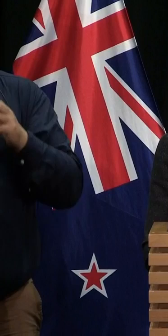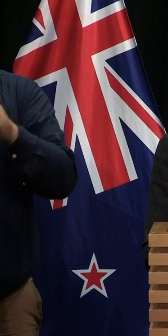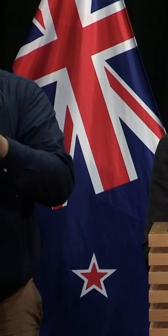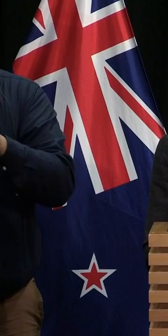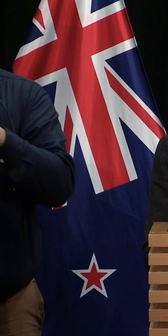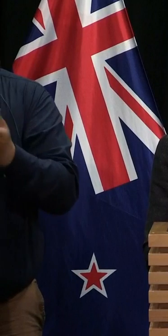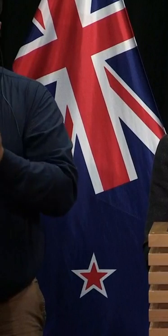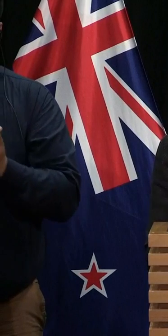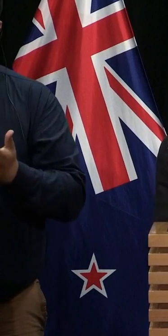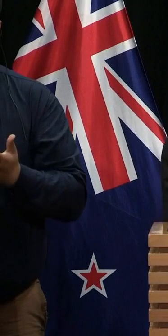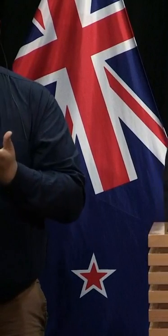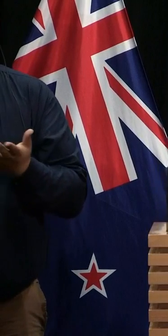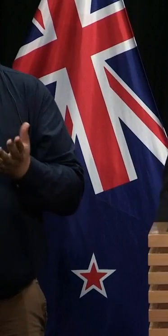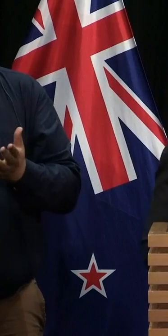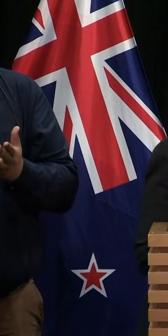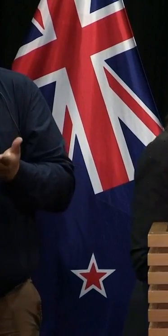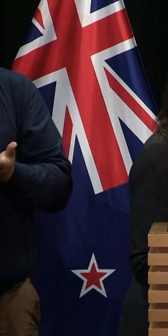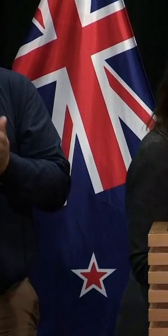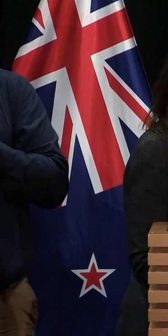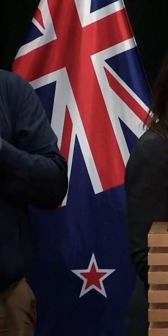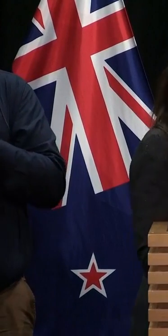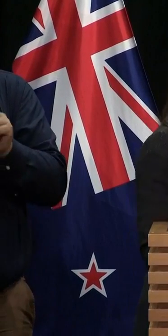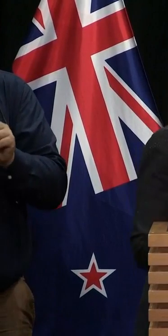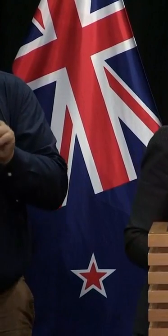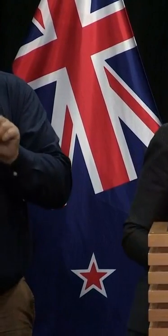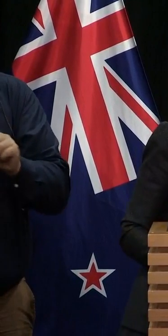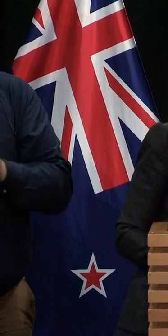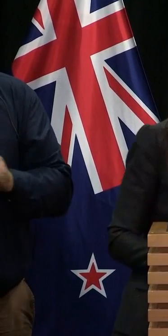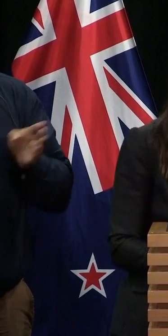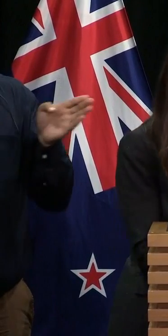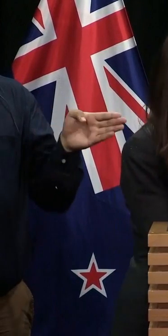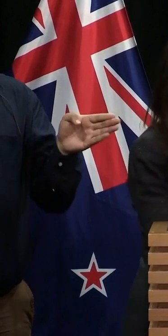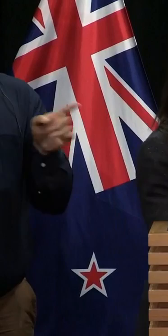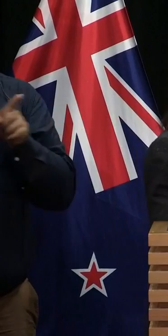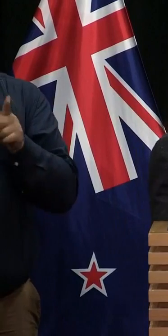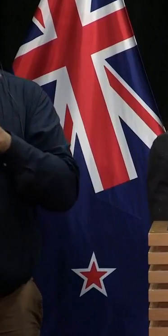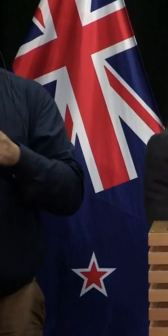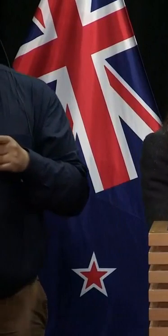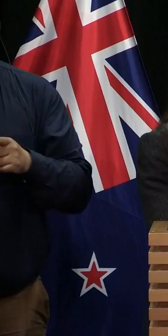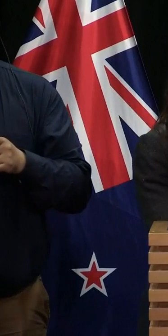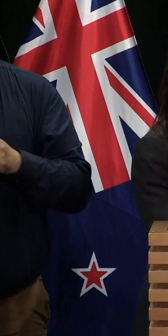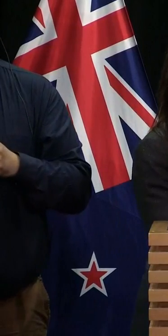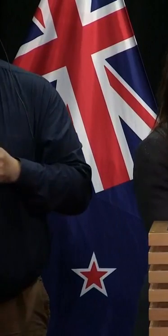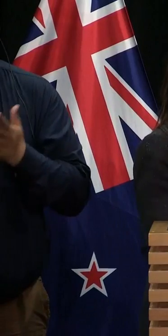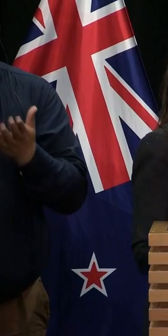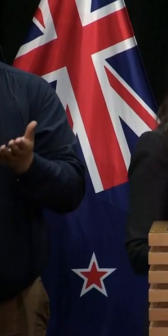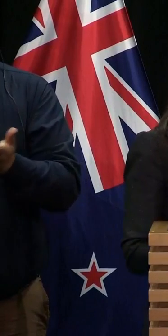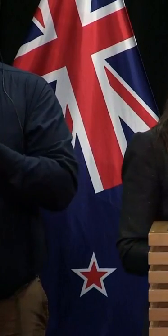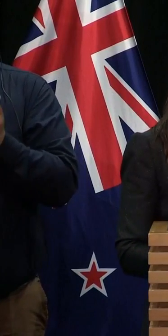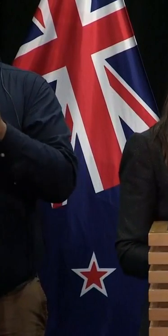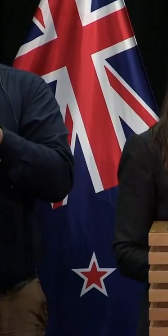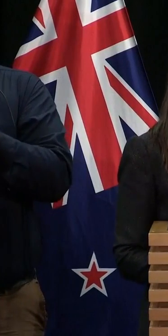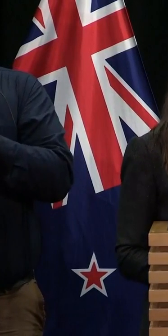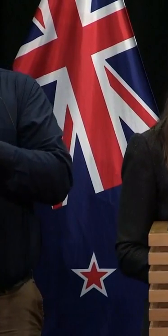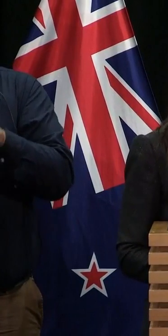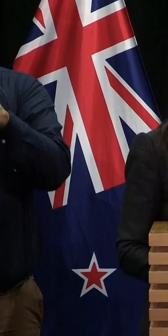then it's only right we do that. Can I just say this though about an apology? It also depends on how the individual themselves